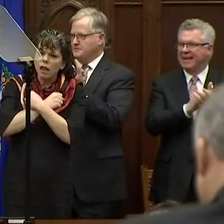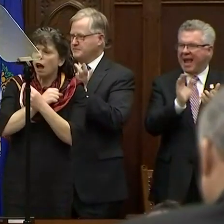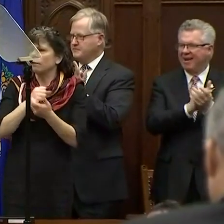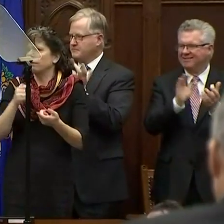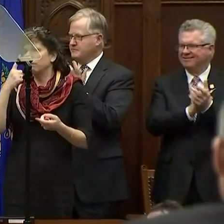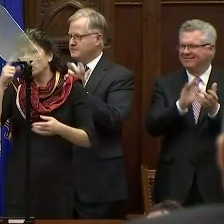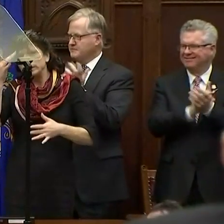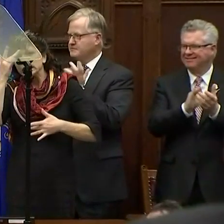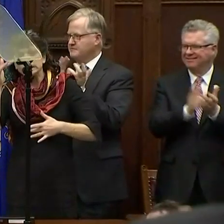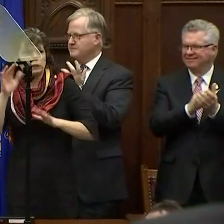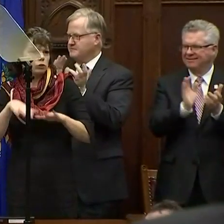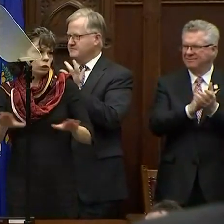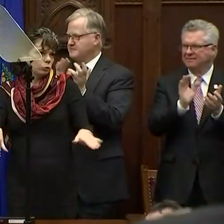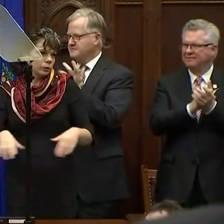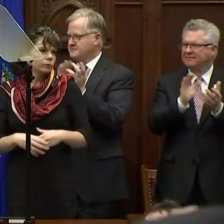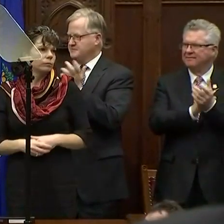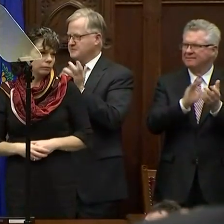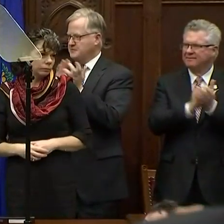child.